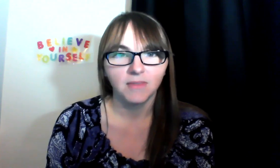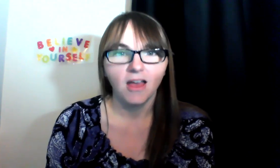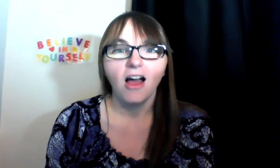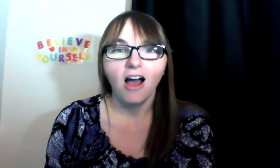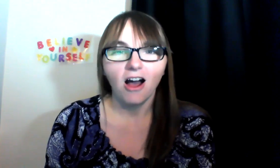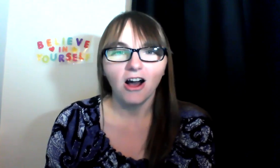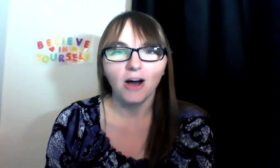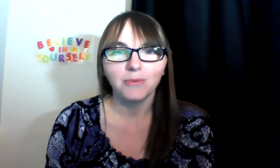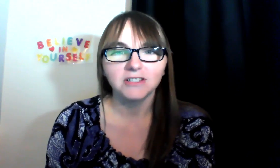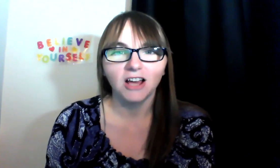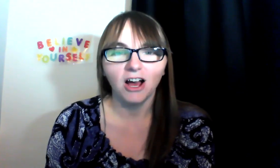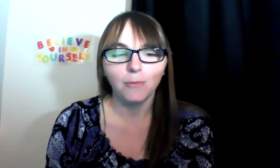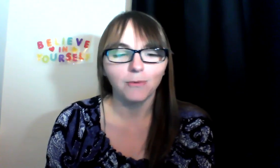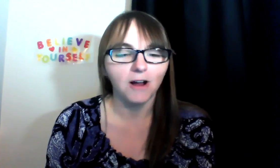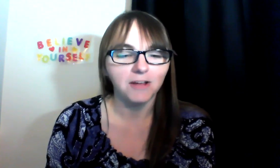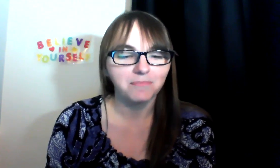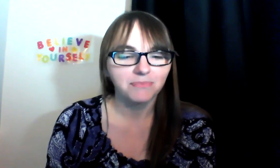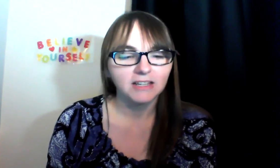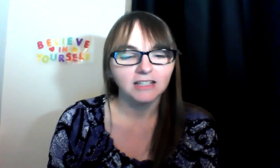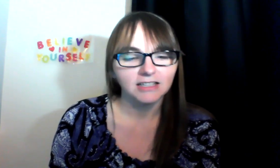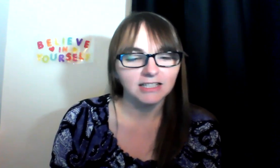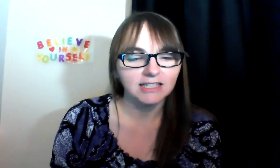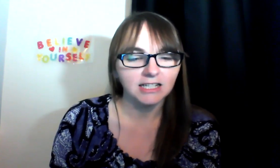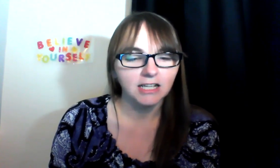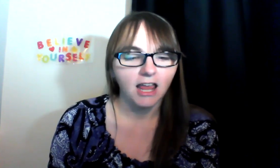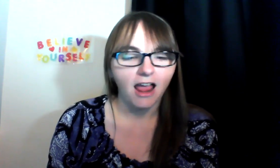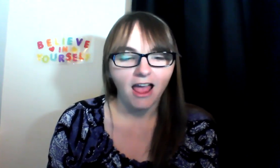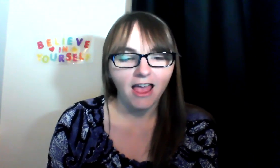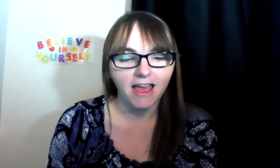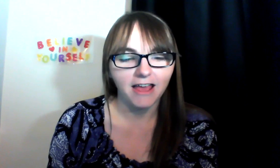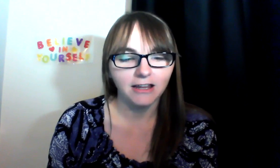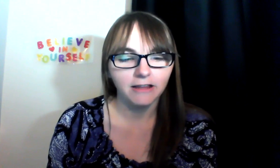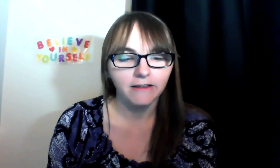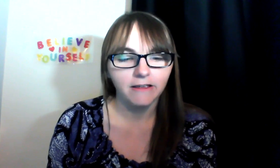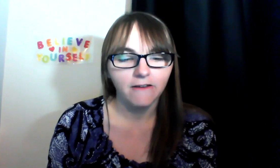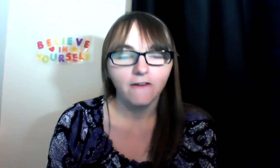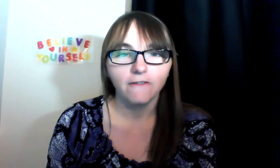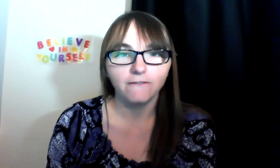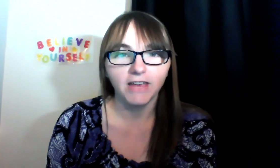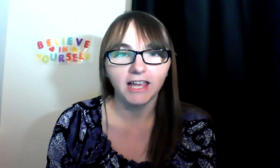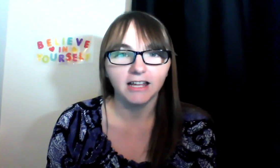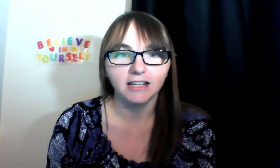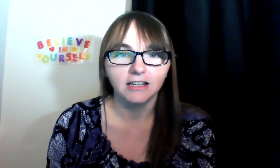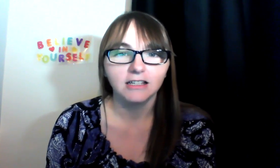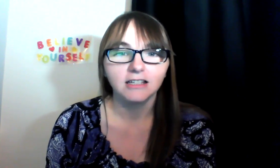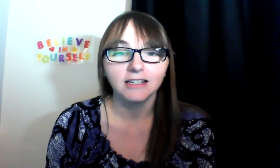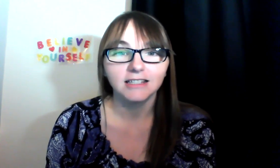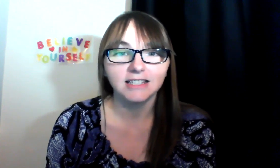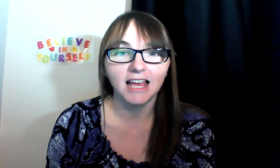Hop, top rhyme. Listen. Hen, van, ten.